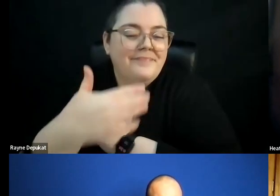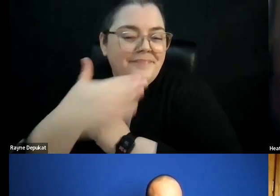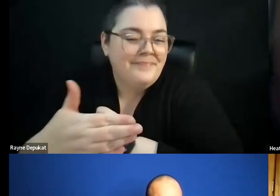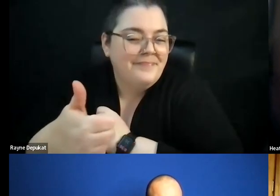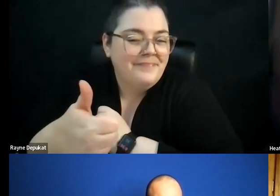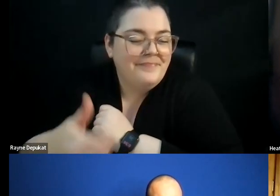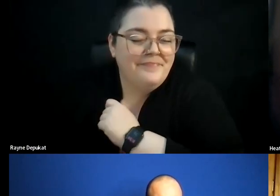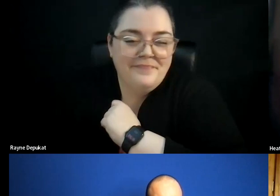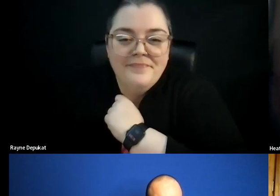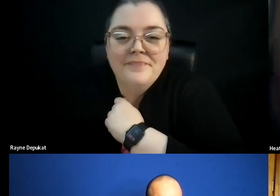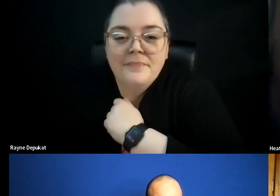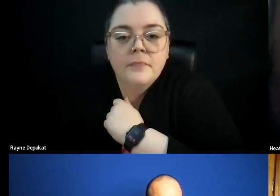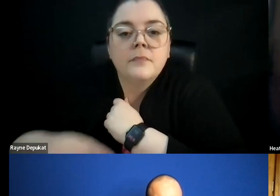Sure, no problem. That's perfect.